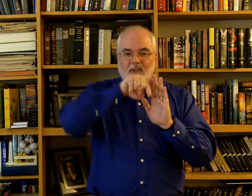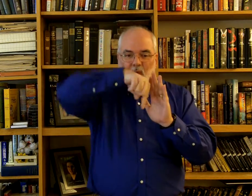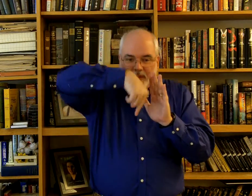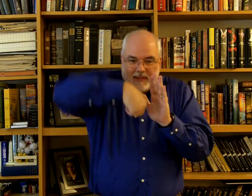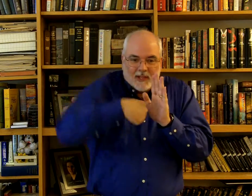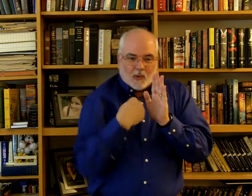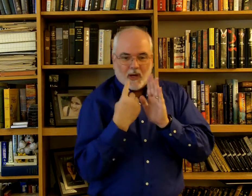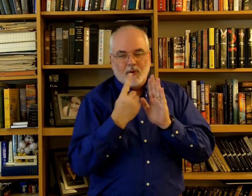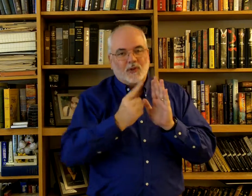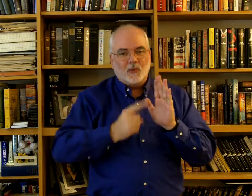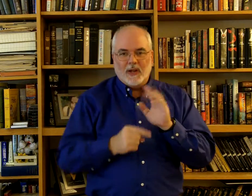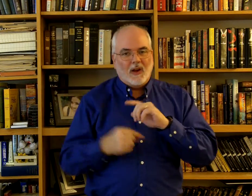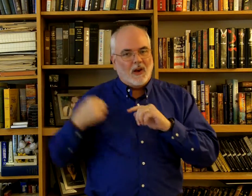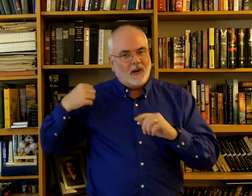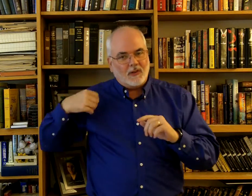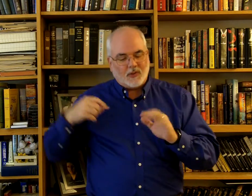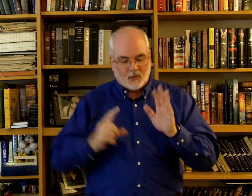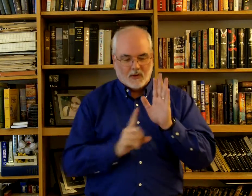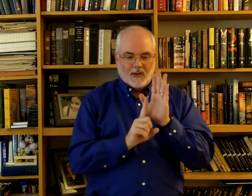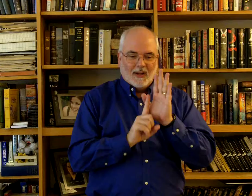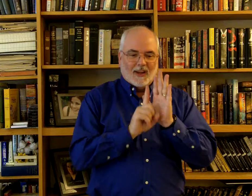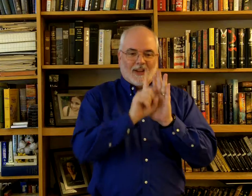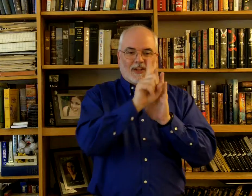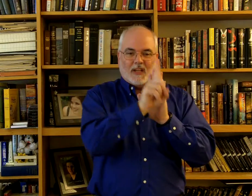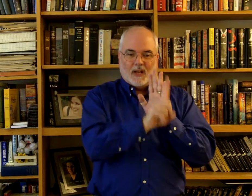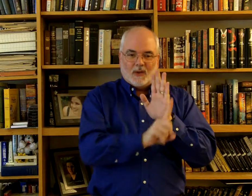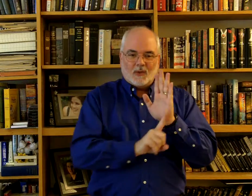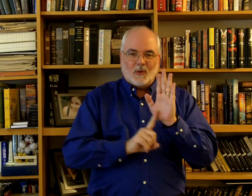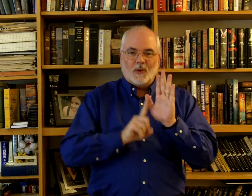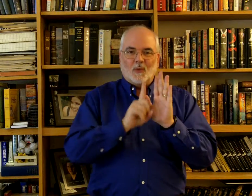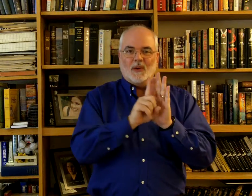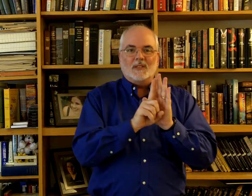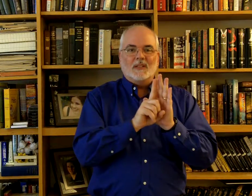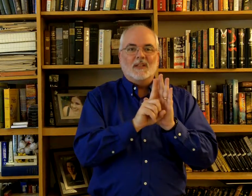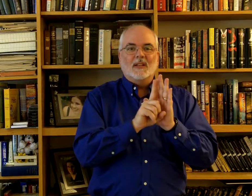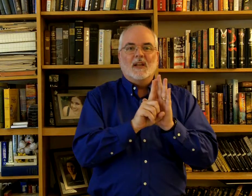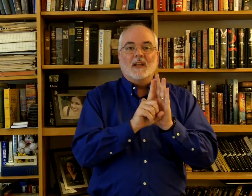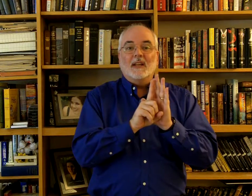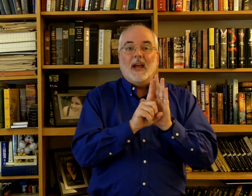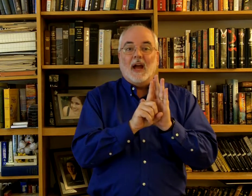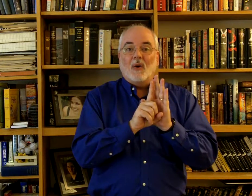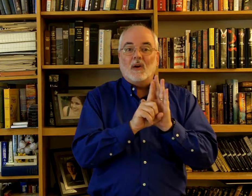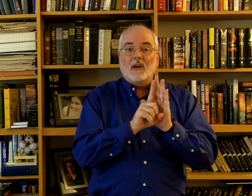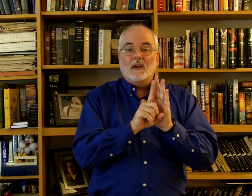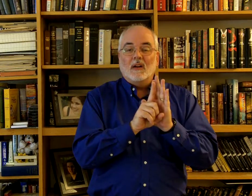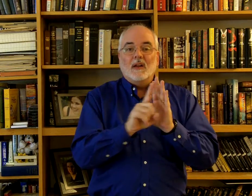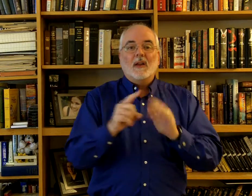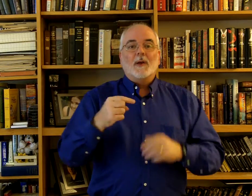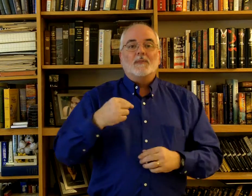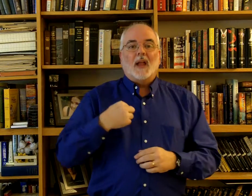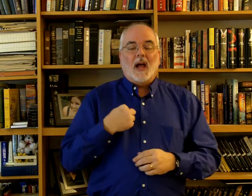going this way, which is really hard on the shoulder, it just kind of goes around once. The hour.